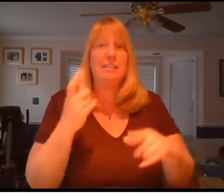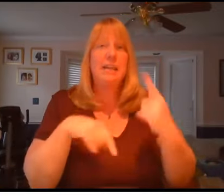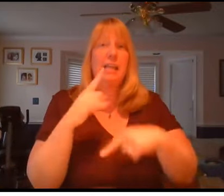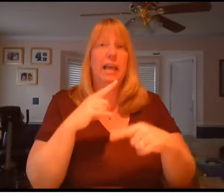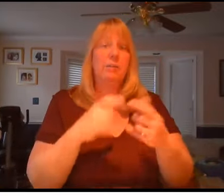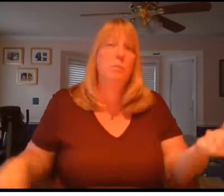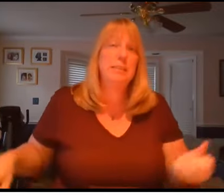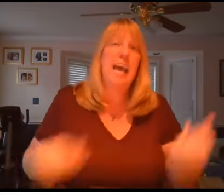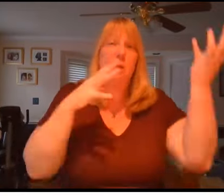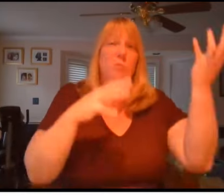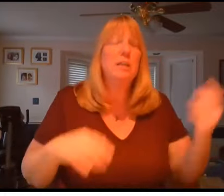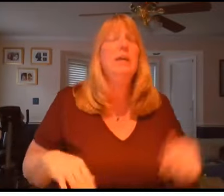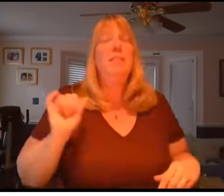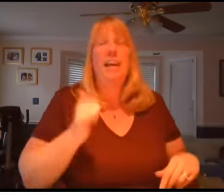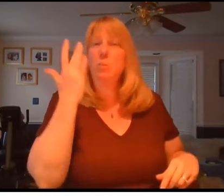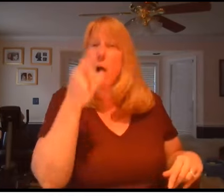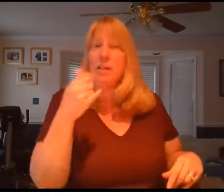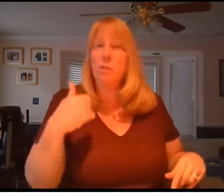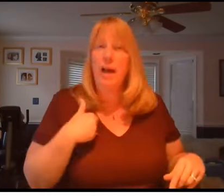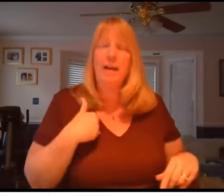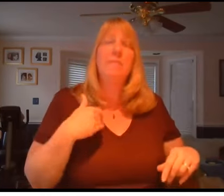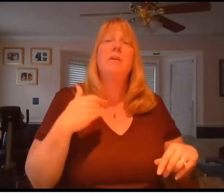that's when oral education was in and sign language was out.